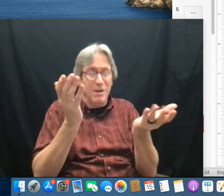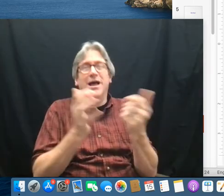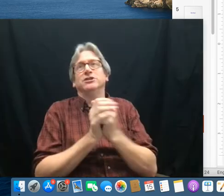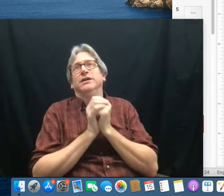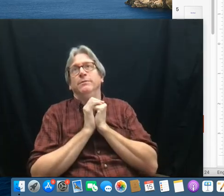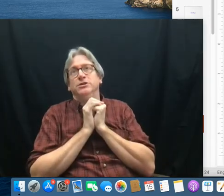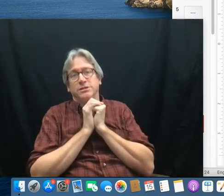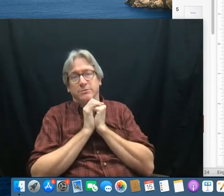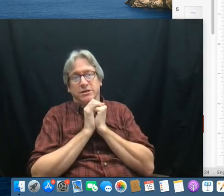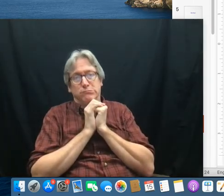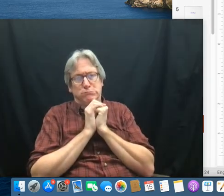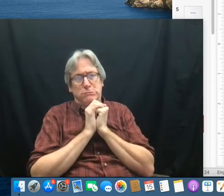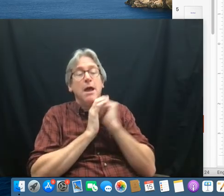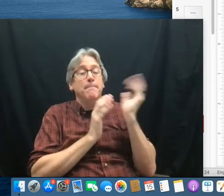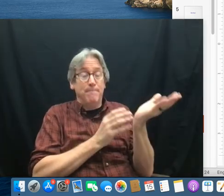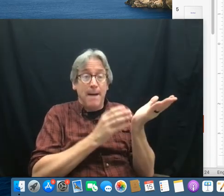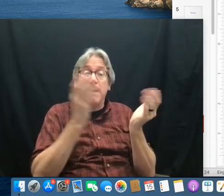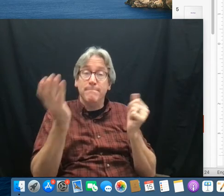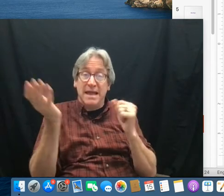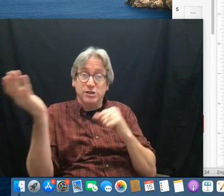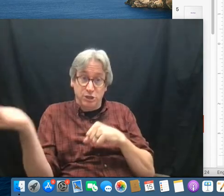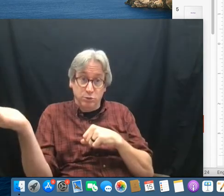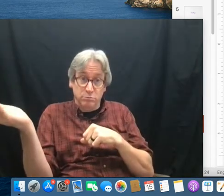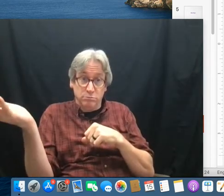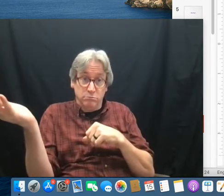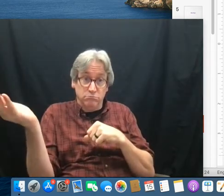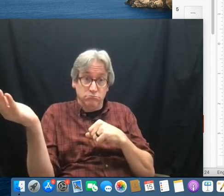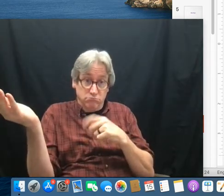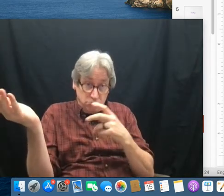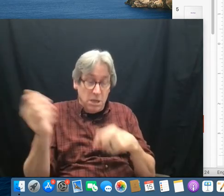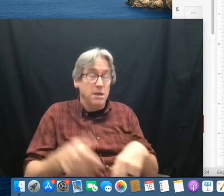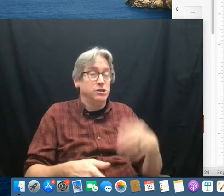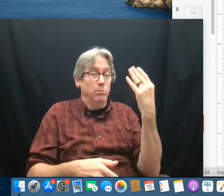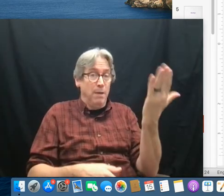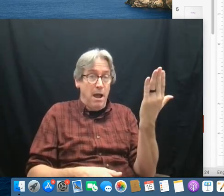then the verb, the action that takes place. So, for example,